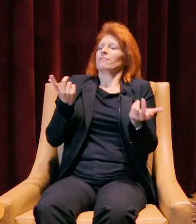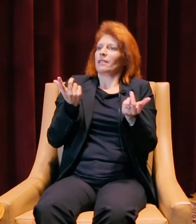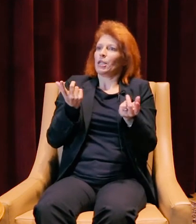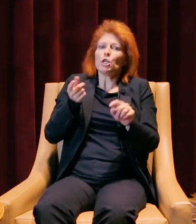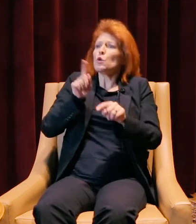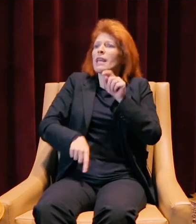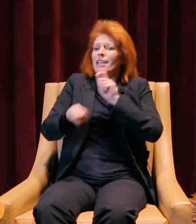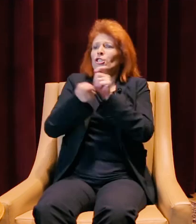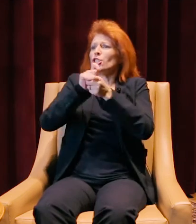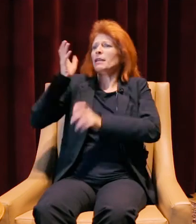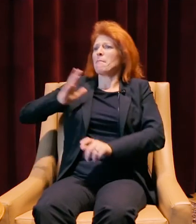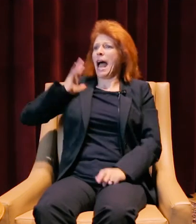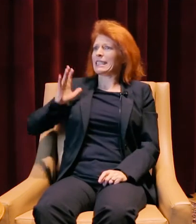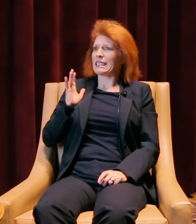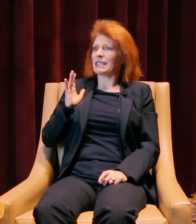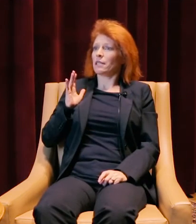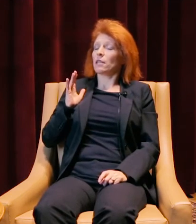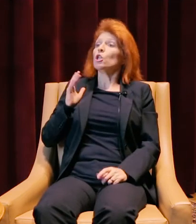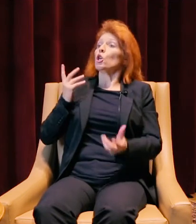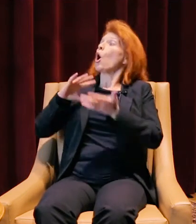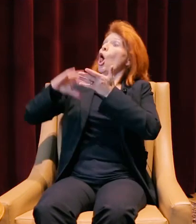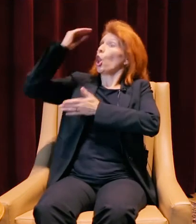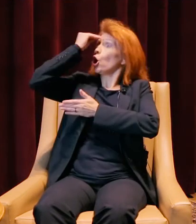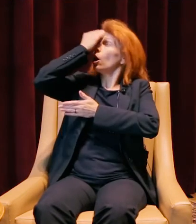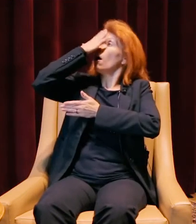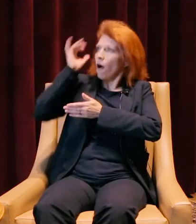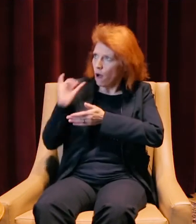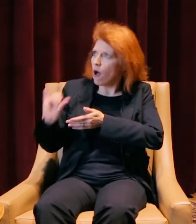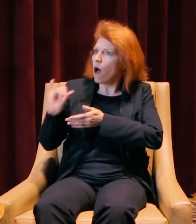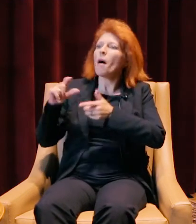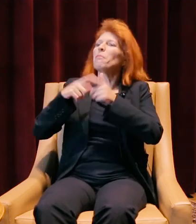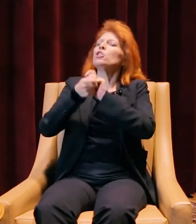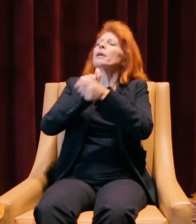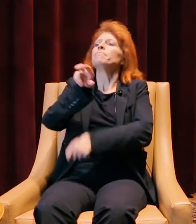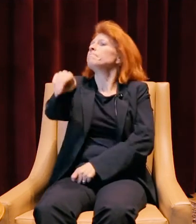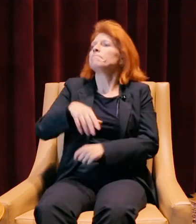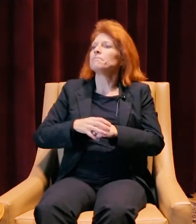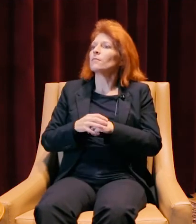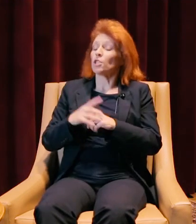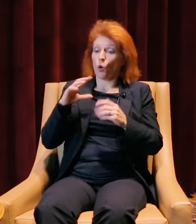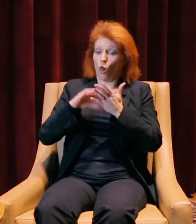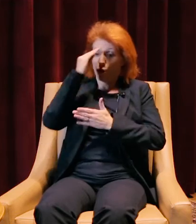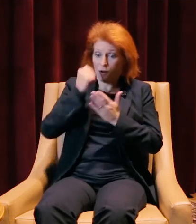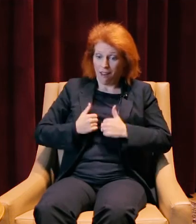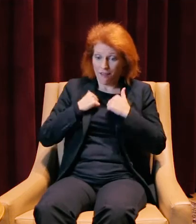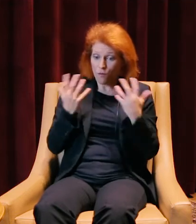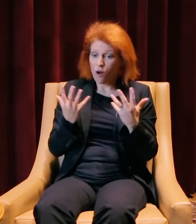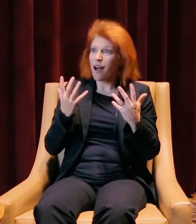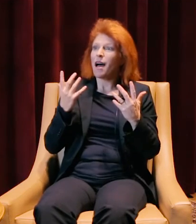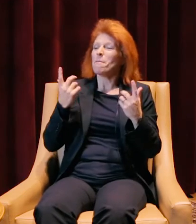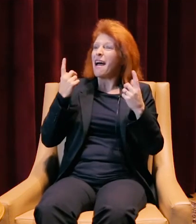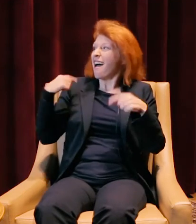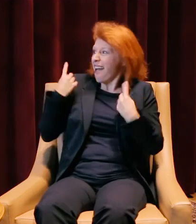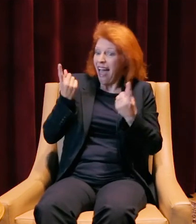cannot change the path. You can only learn from it. So the way I look at this in life is everything that has happened